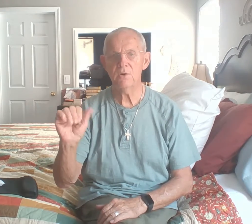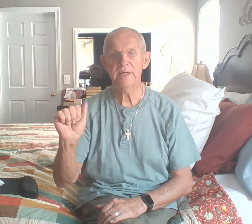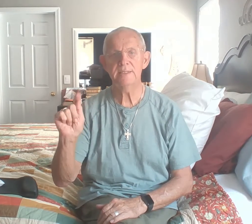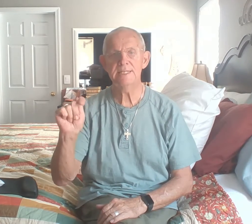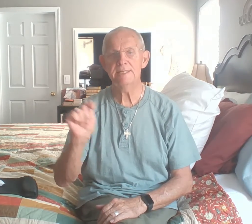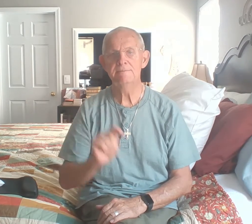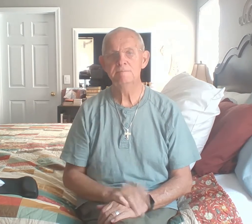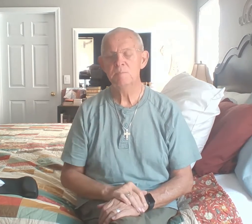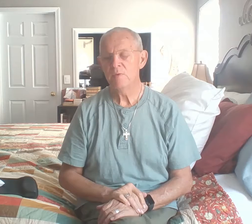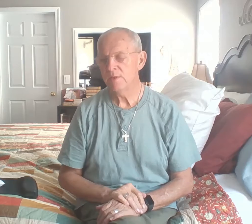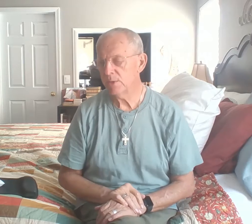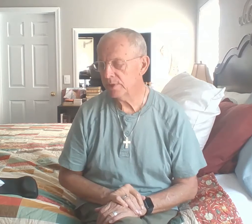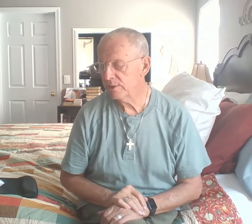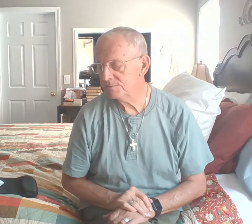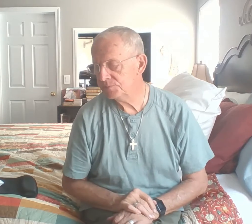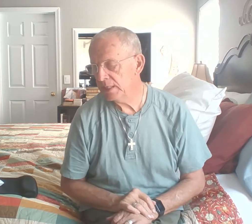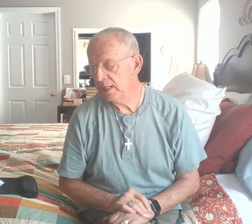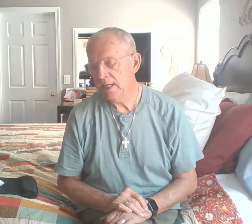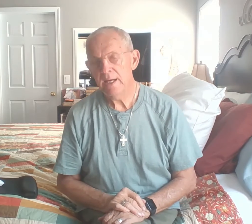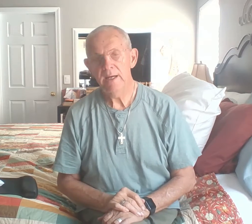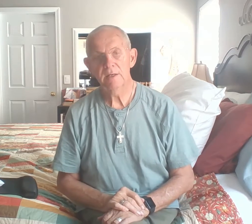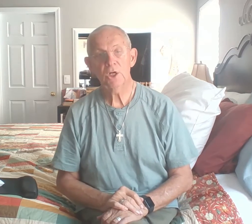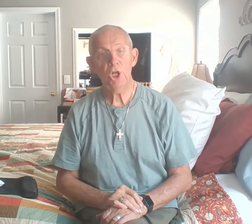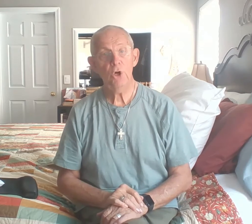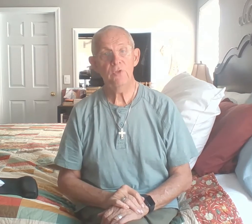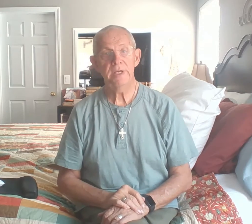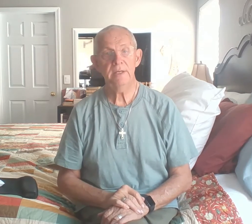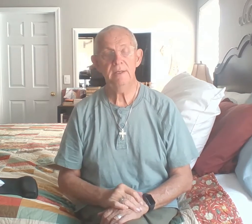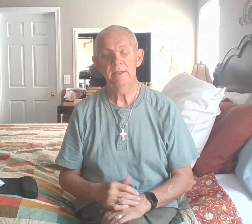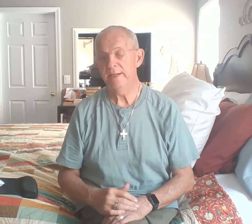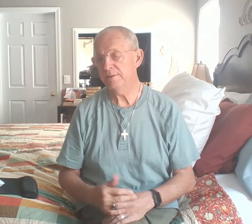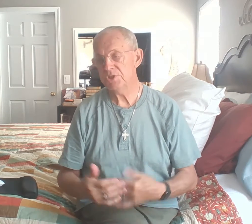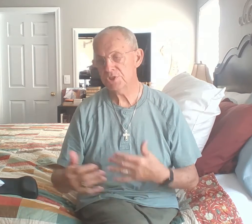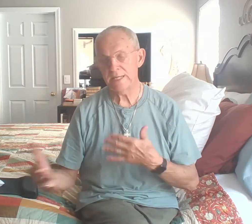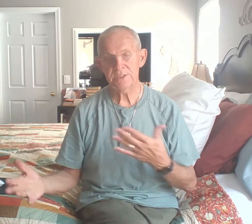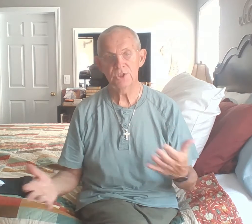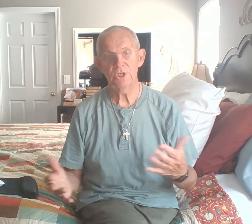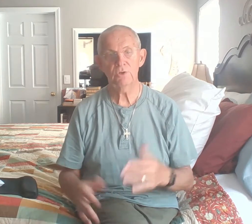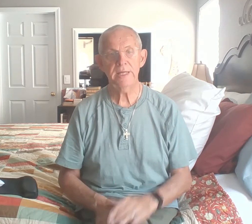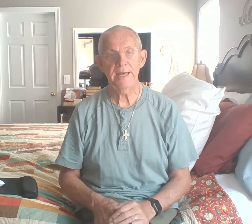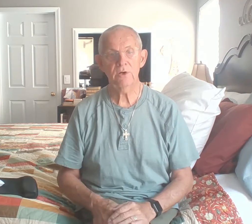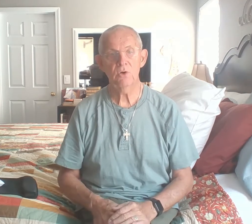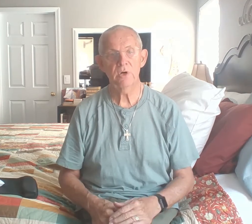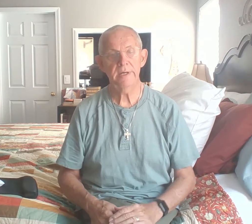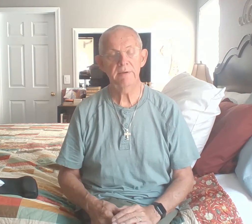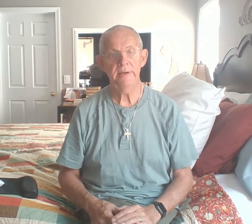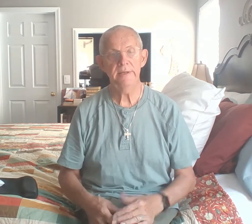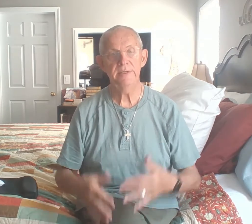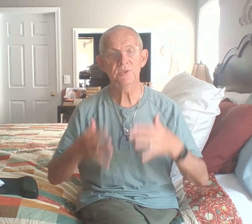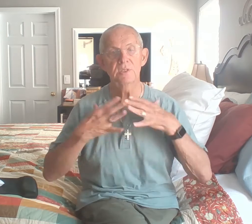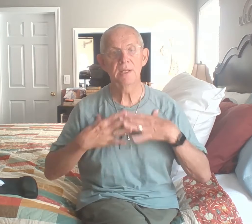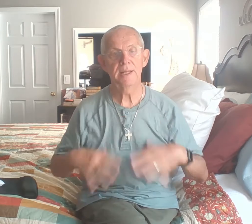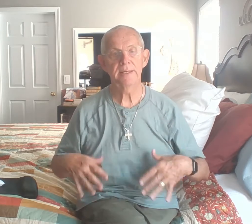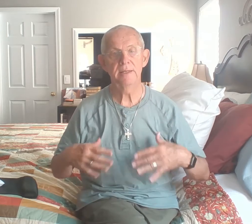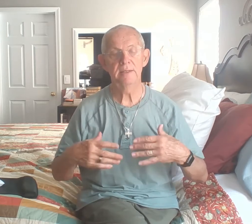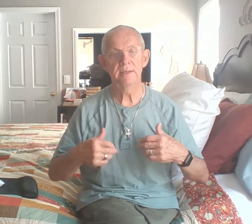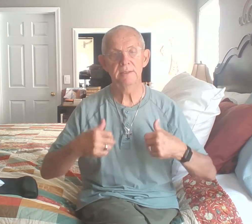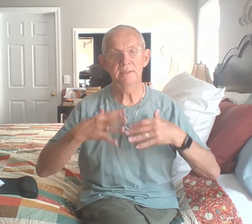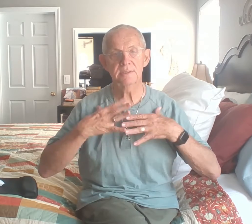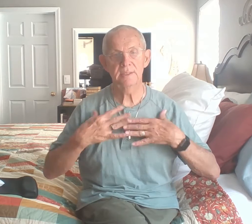C-O-A-T. There we go. Clothing, just as a general category, is like,